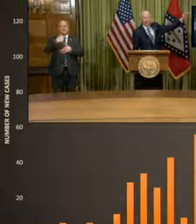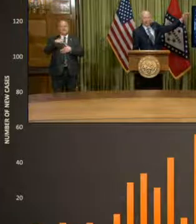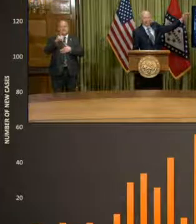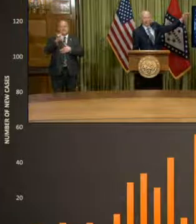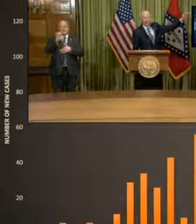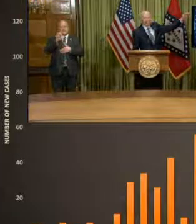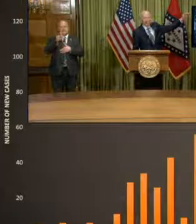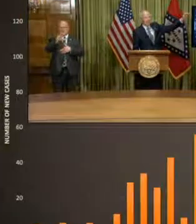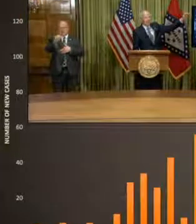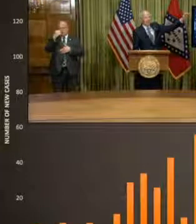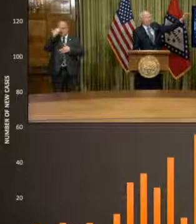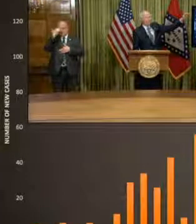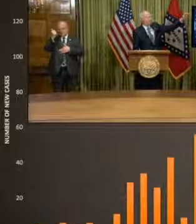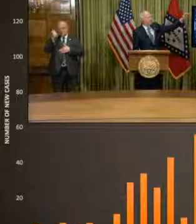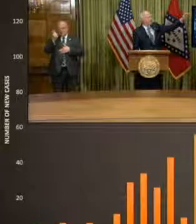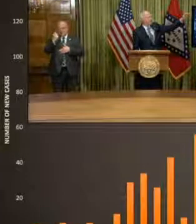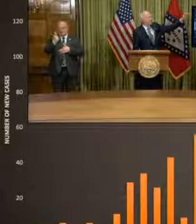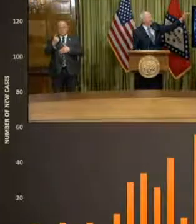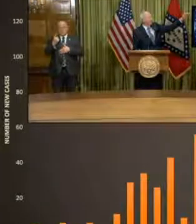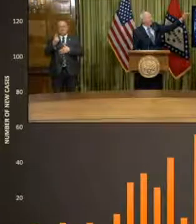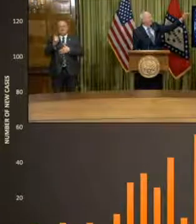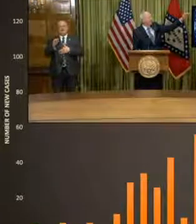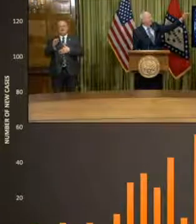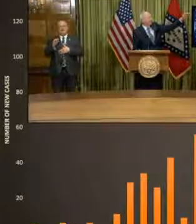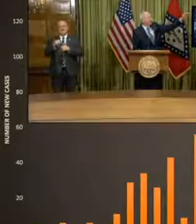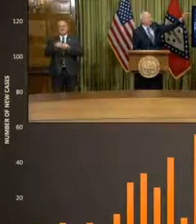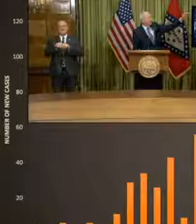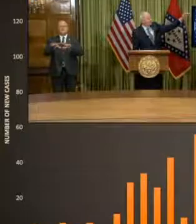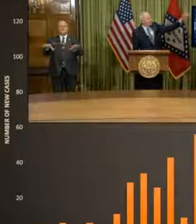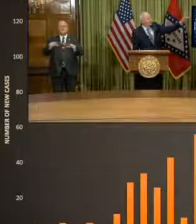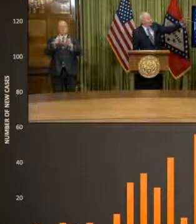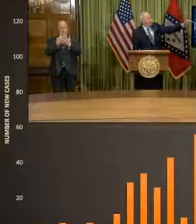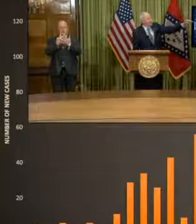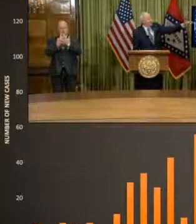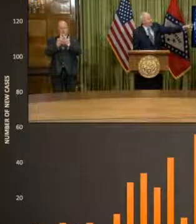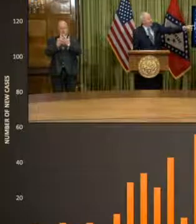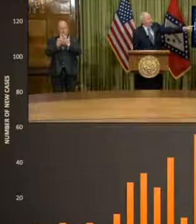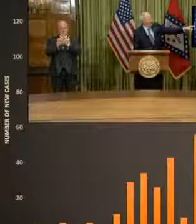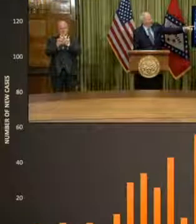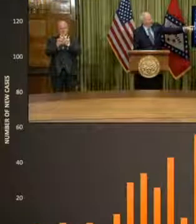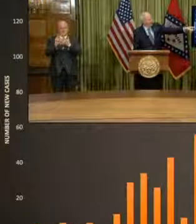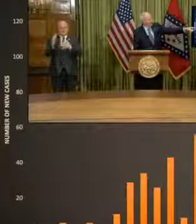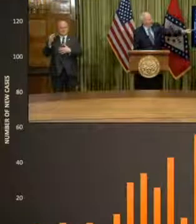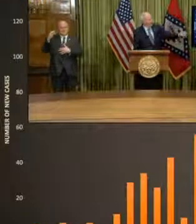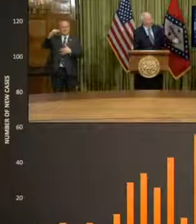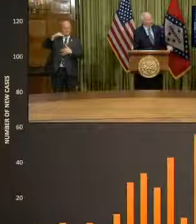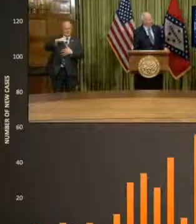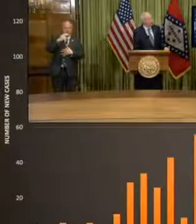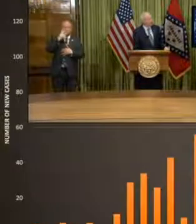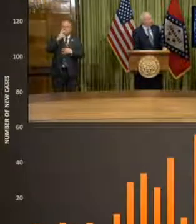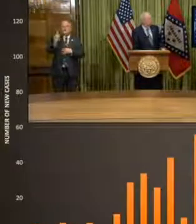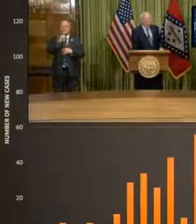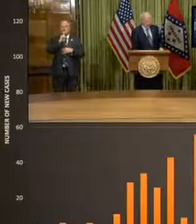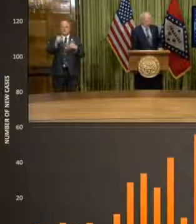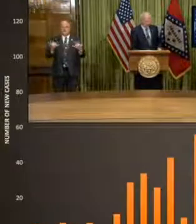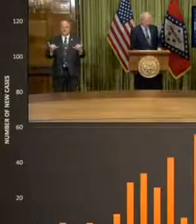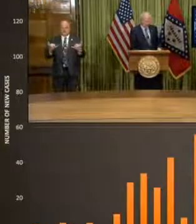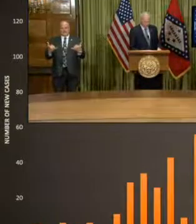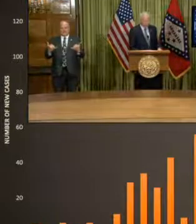about 130 because of one of the outbreaks in the prison. It's gone down, and you can see where we